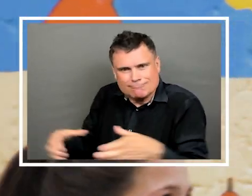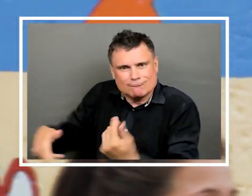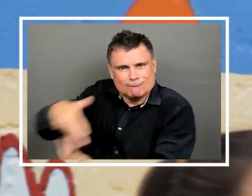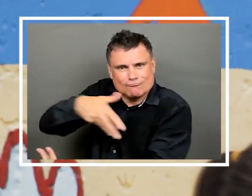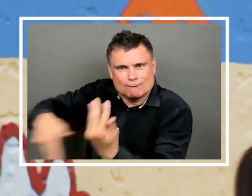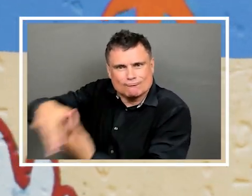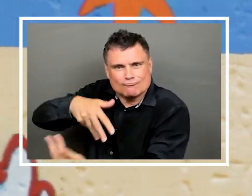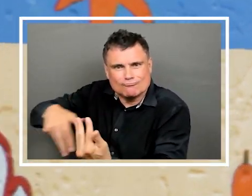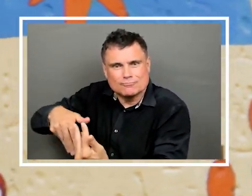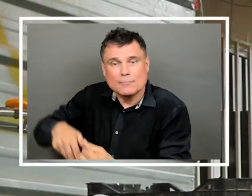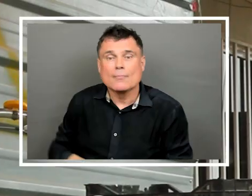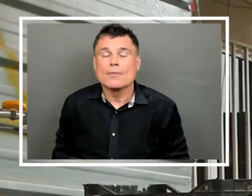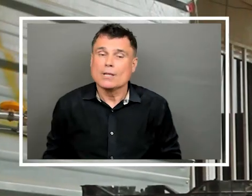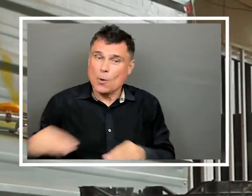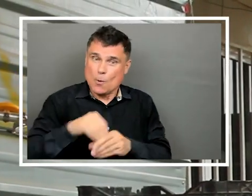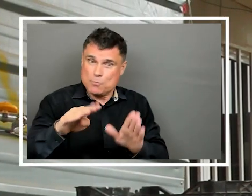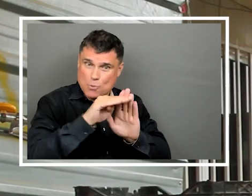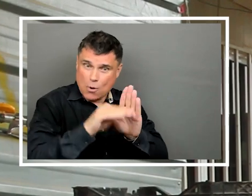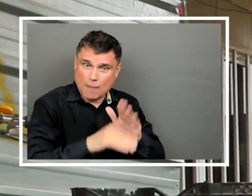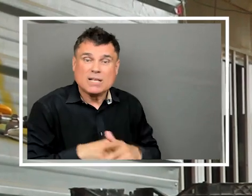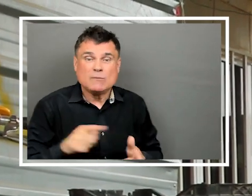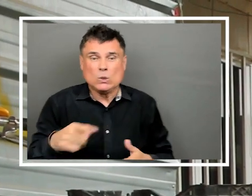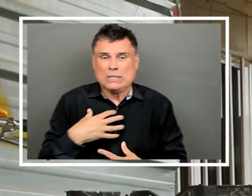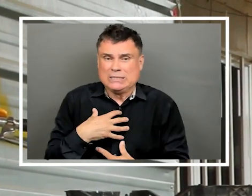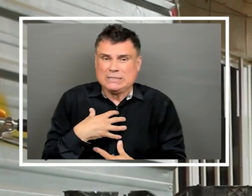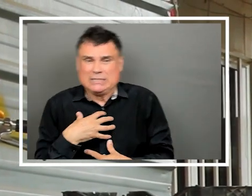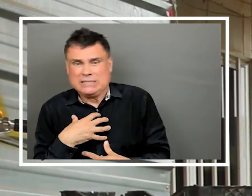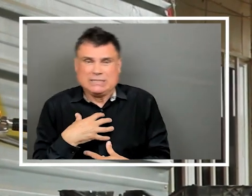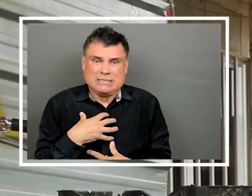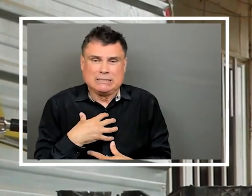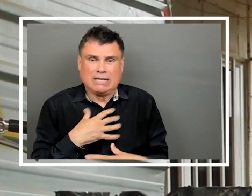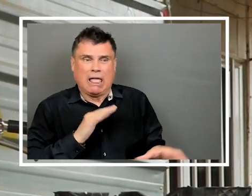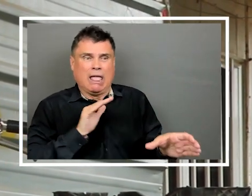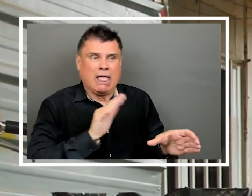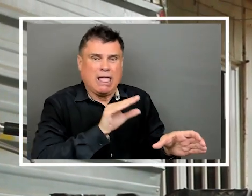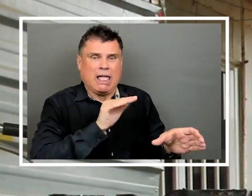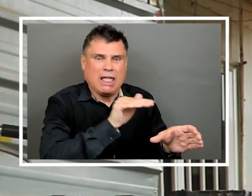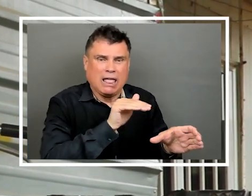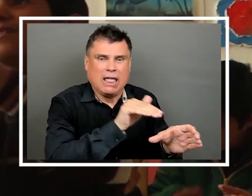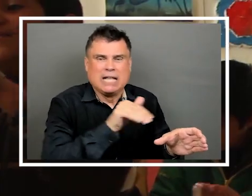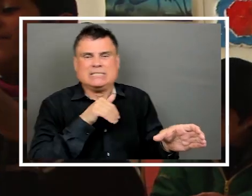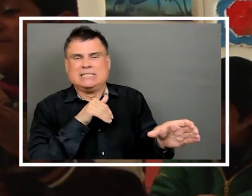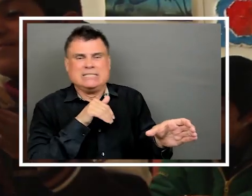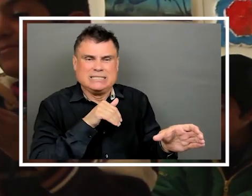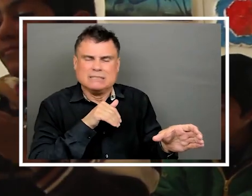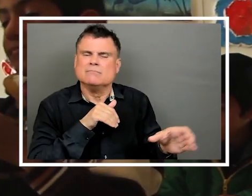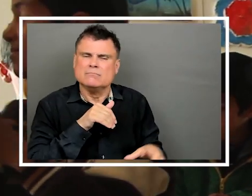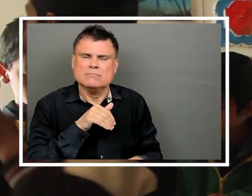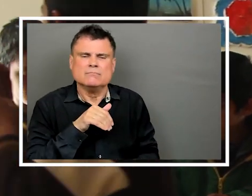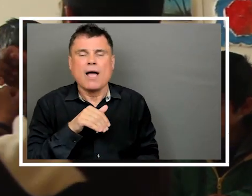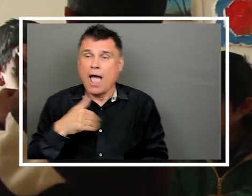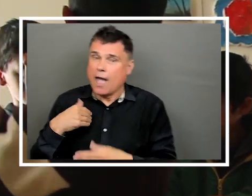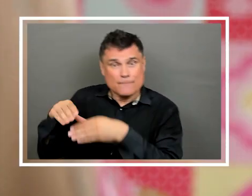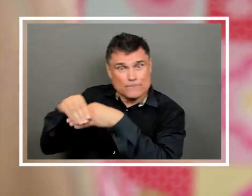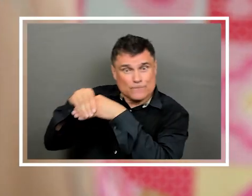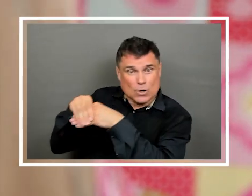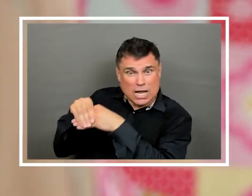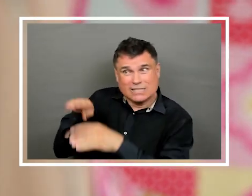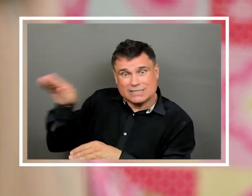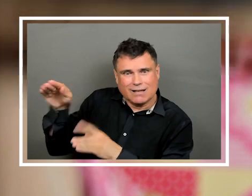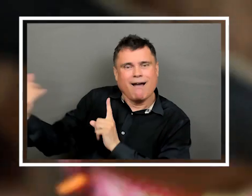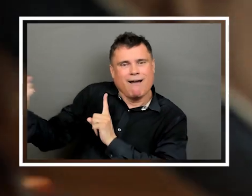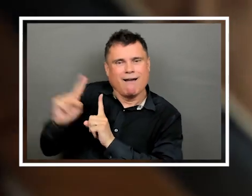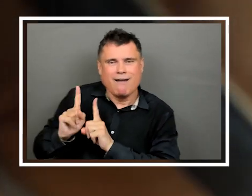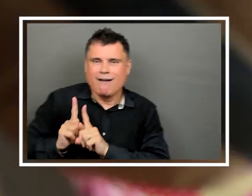is also in your program. If you're ever nervous or reluctant to attend an event, it really helps to know you have